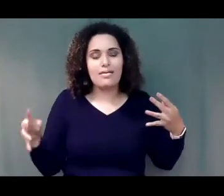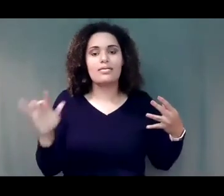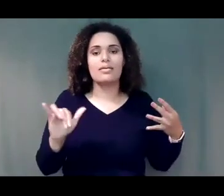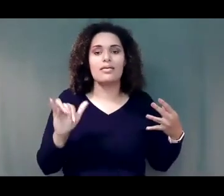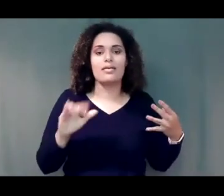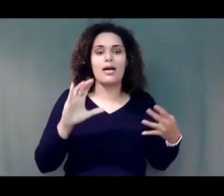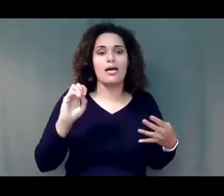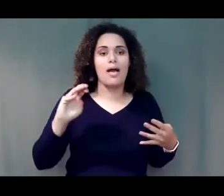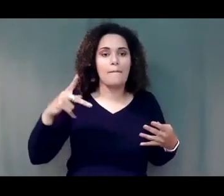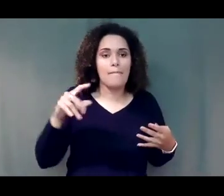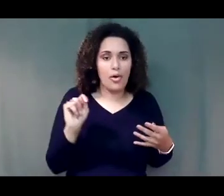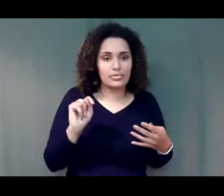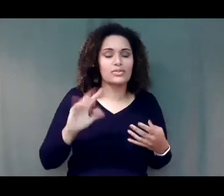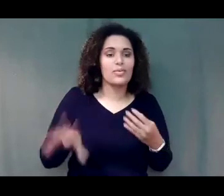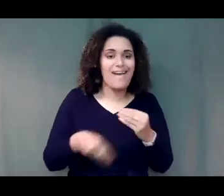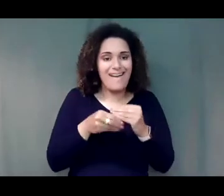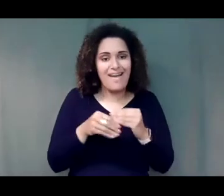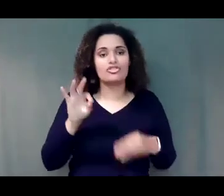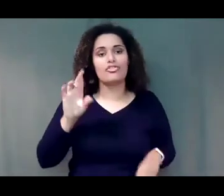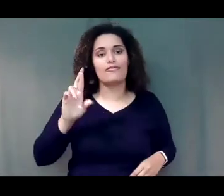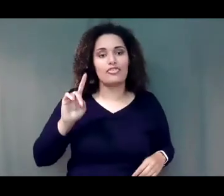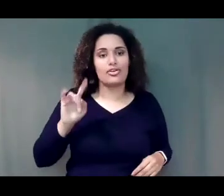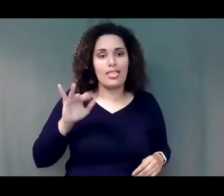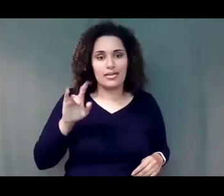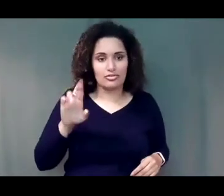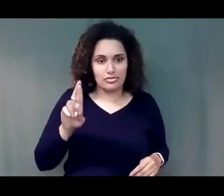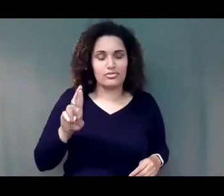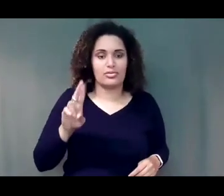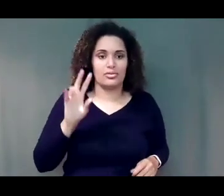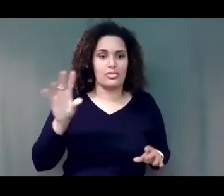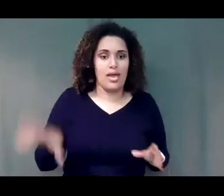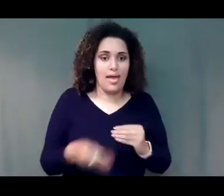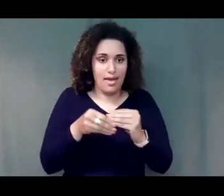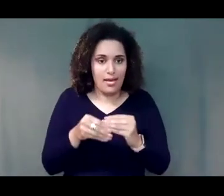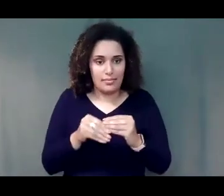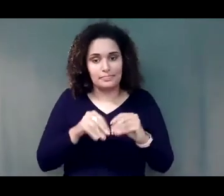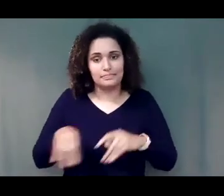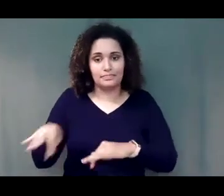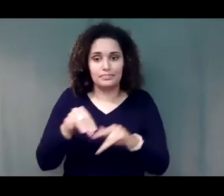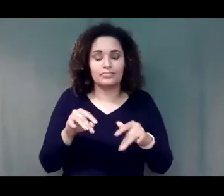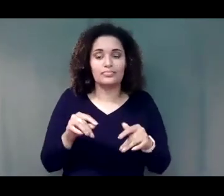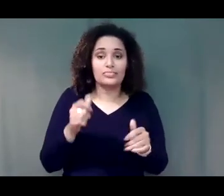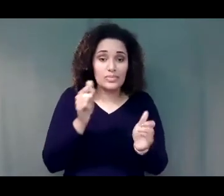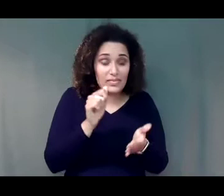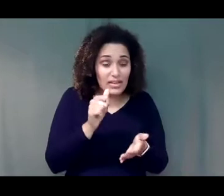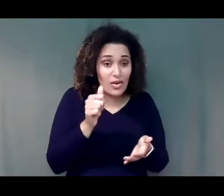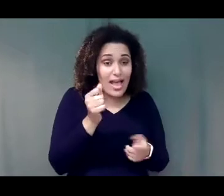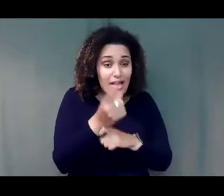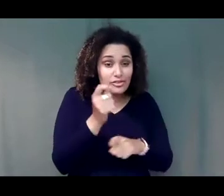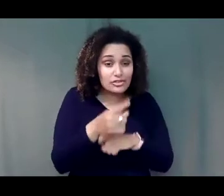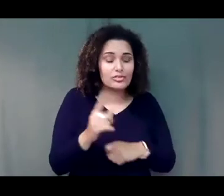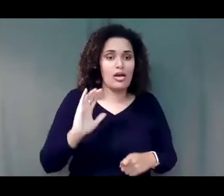compost on it. So we have started fertilizing our Viognier. And every year when we press our vines